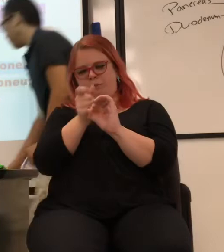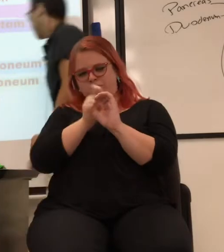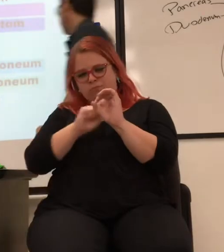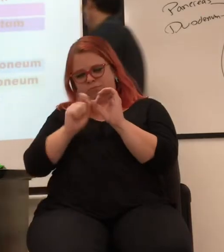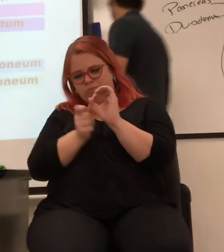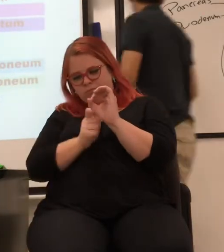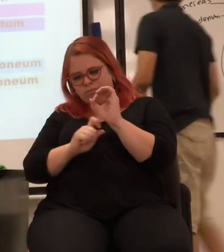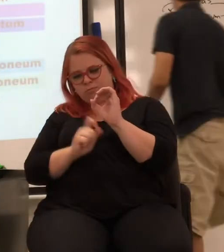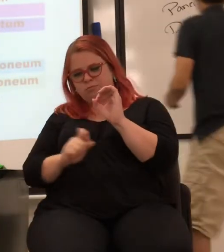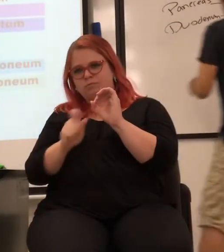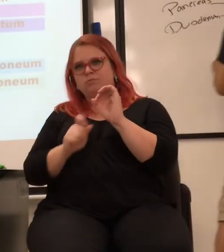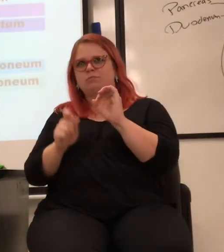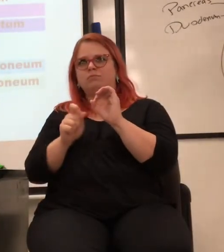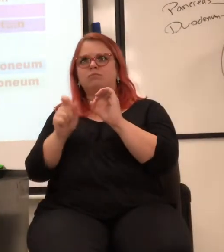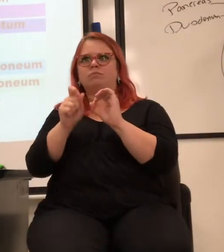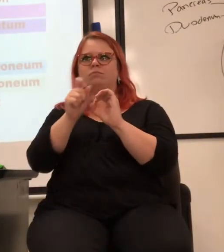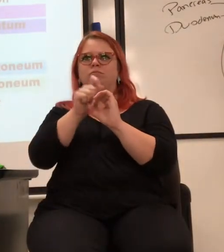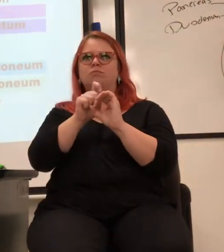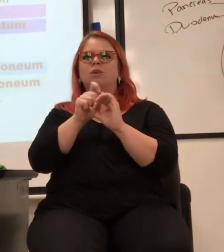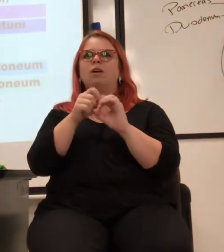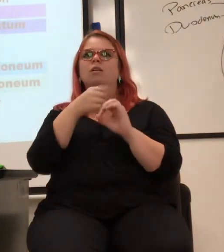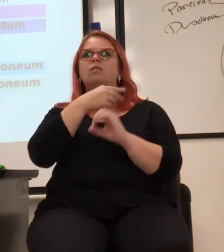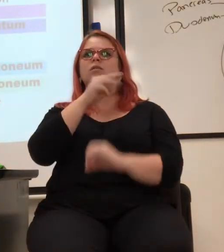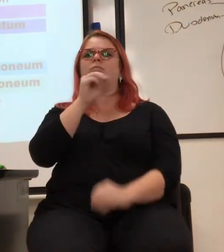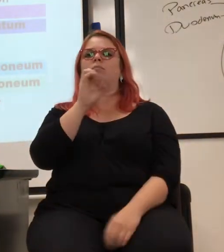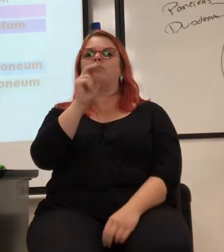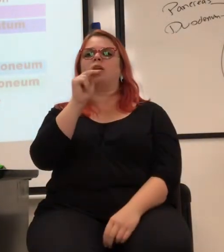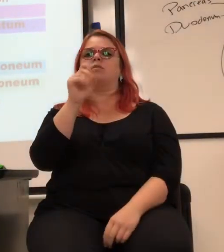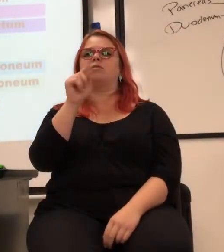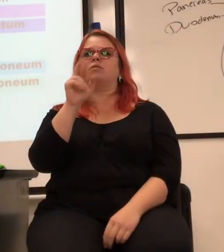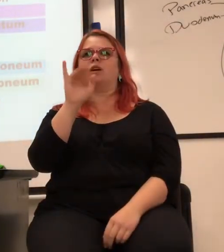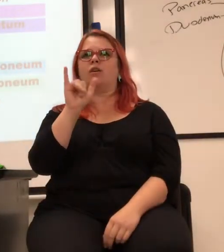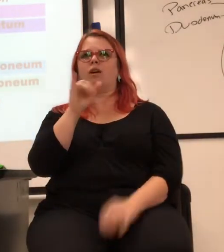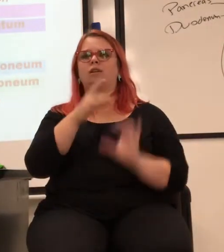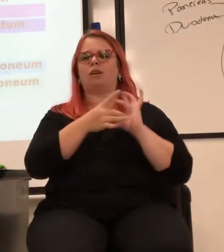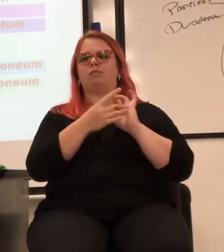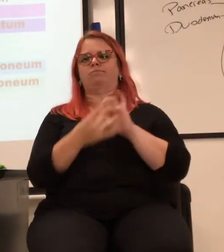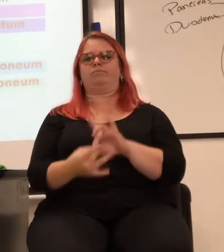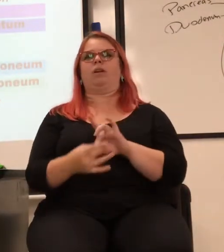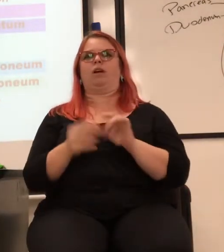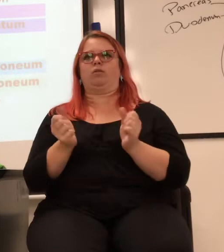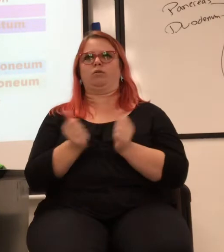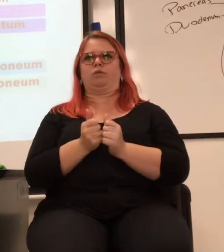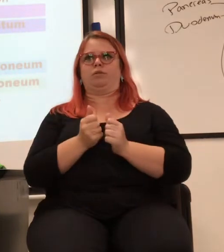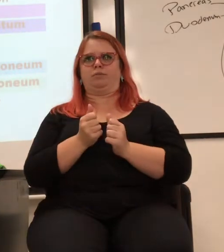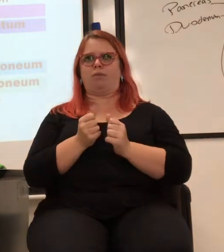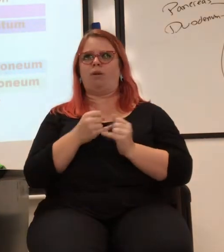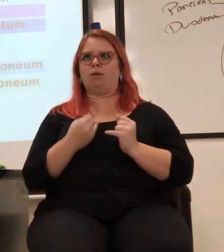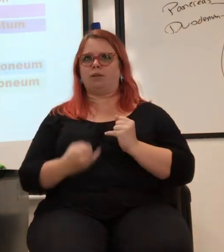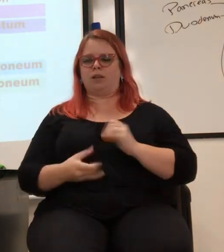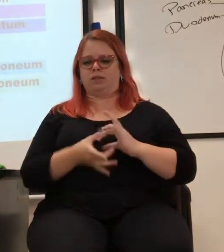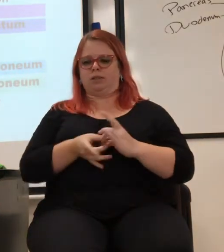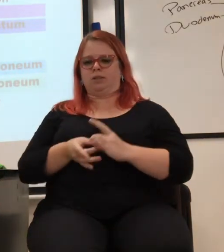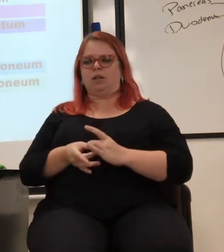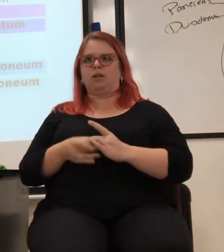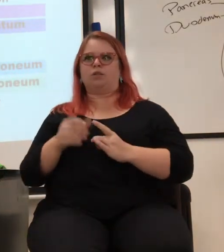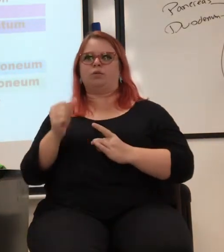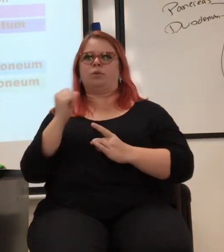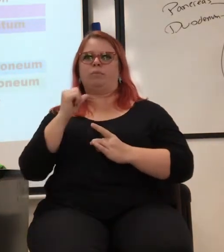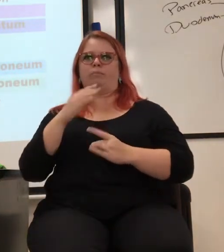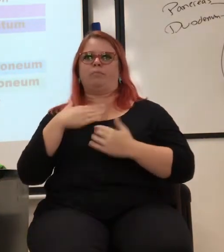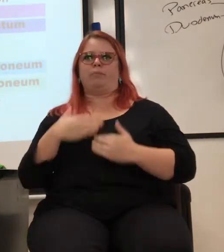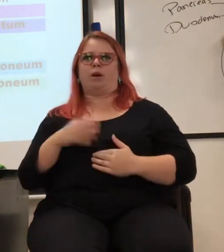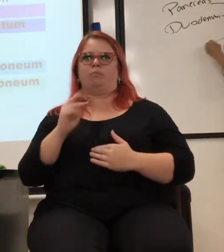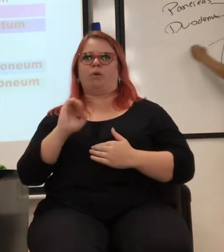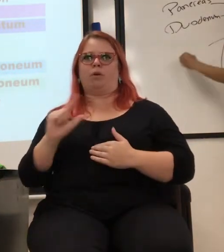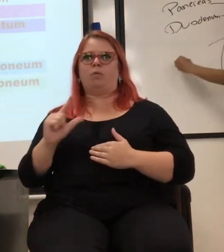me. This mesentery here that anchors the small intestines to the back body wall is simply the root of the